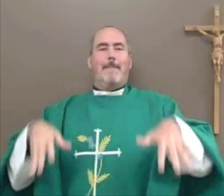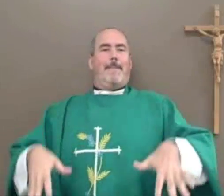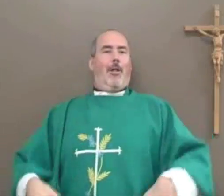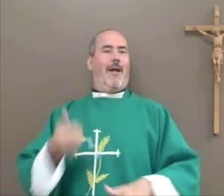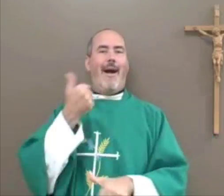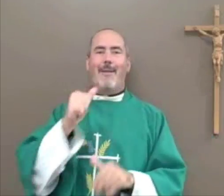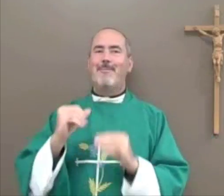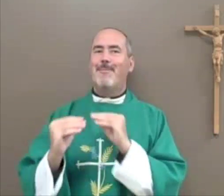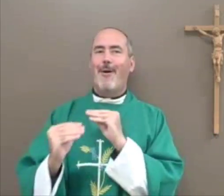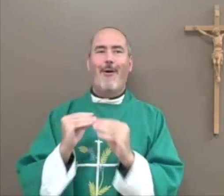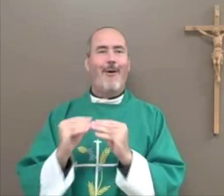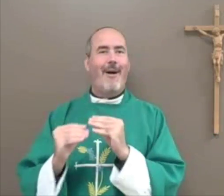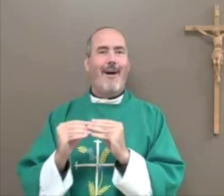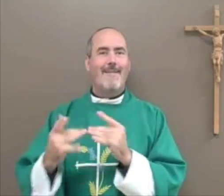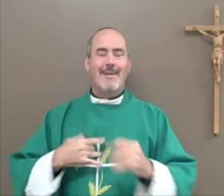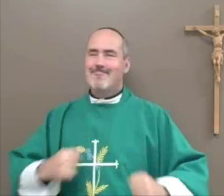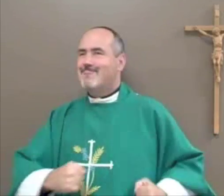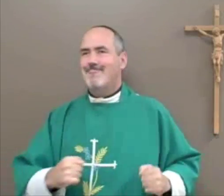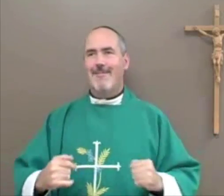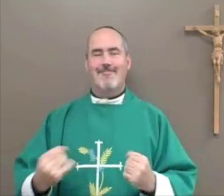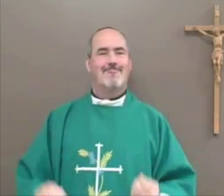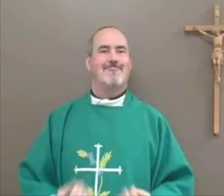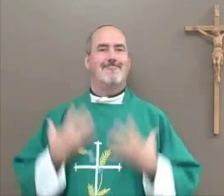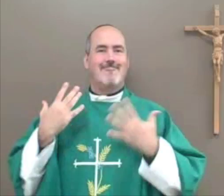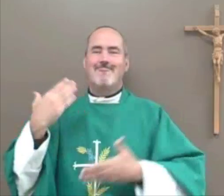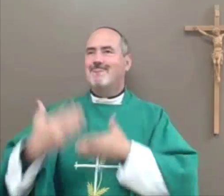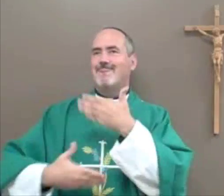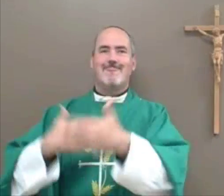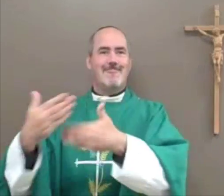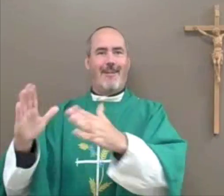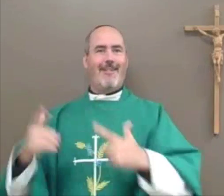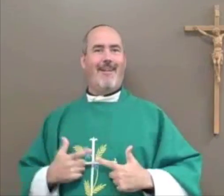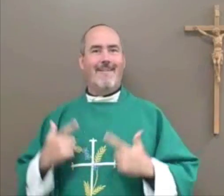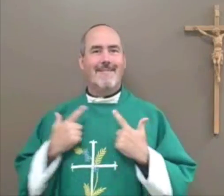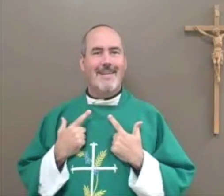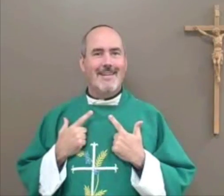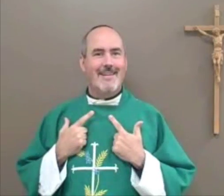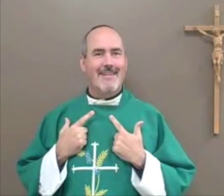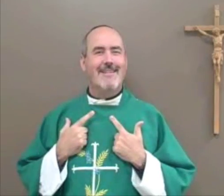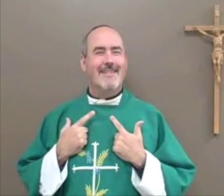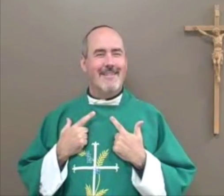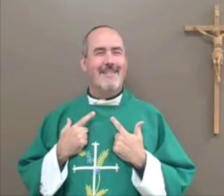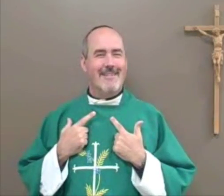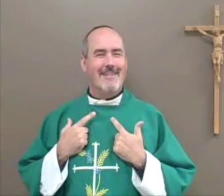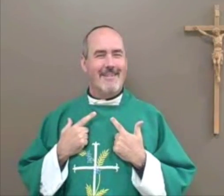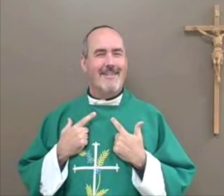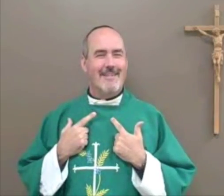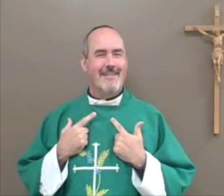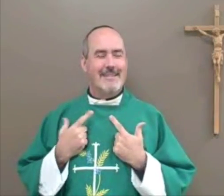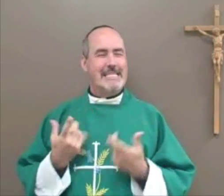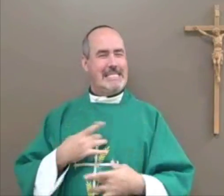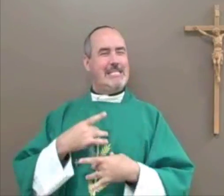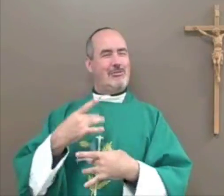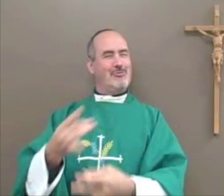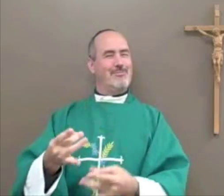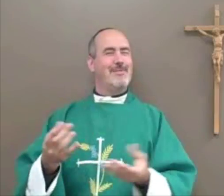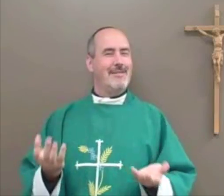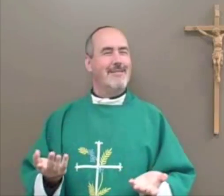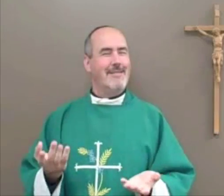feel that they've laid down that burden, and they approach life with a renewed sense of energy and